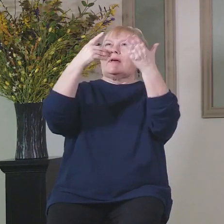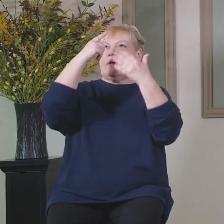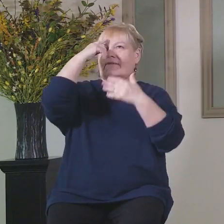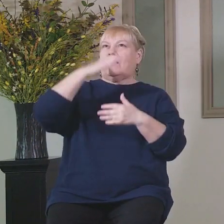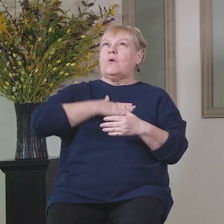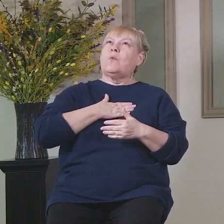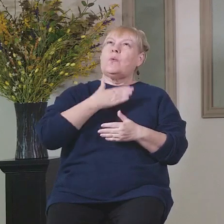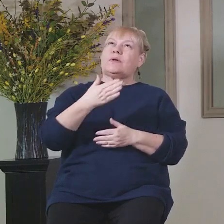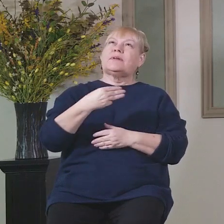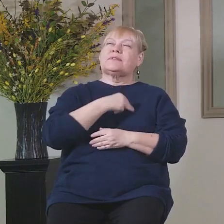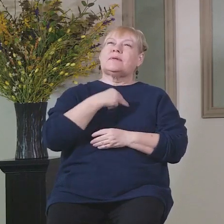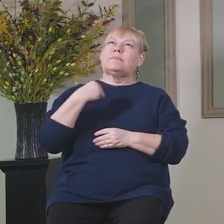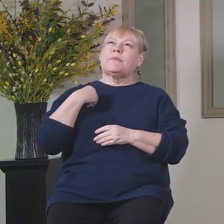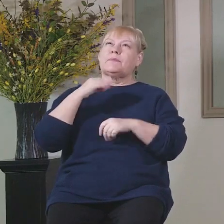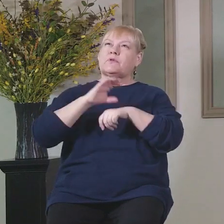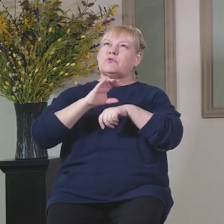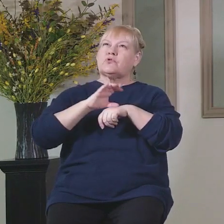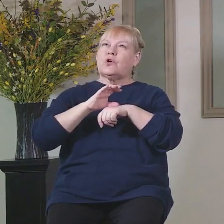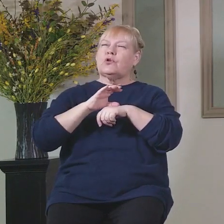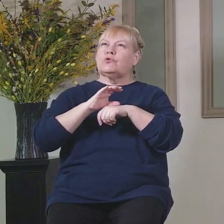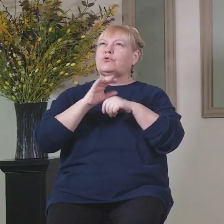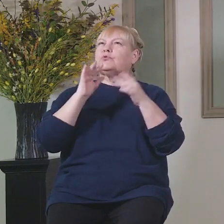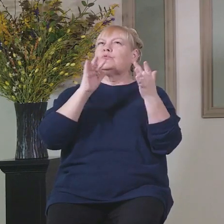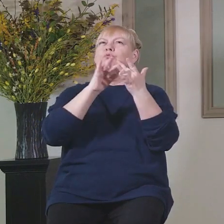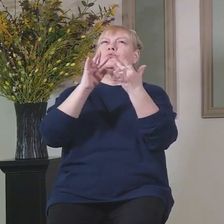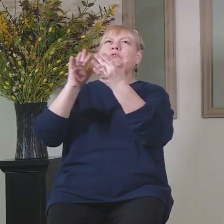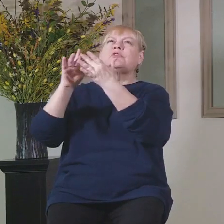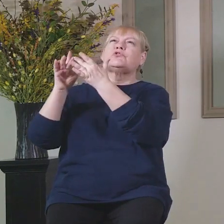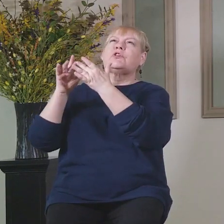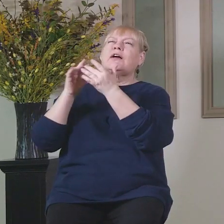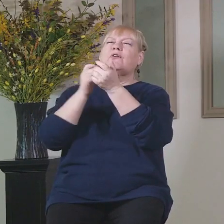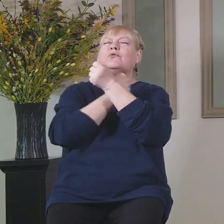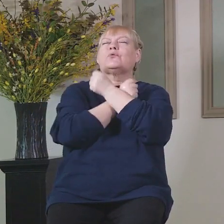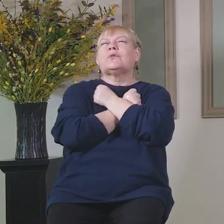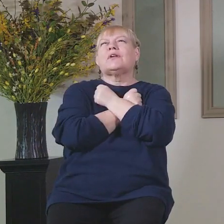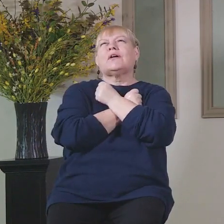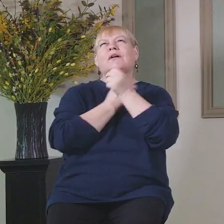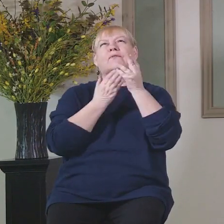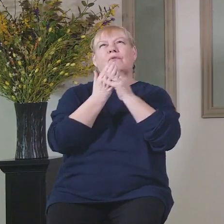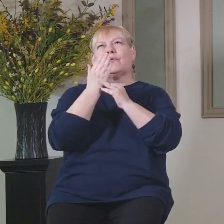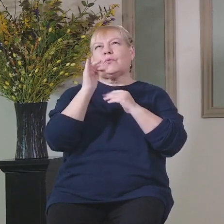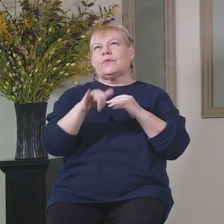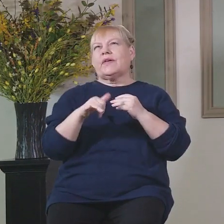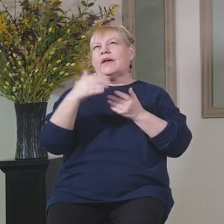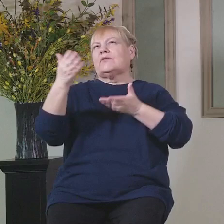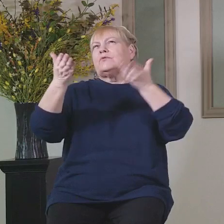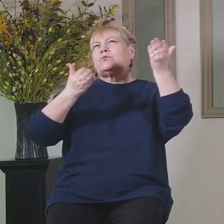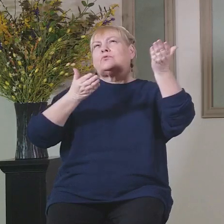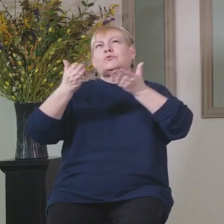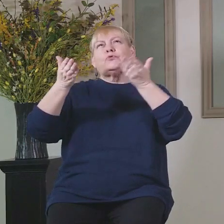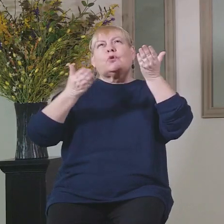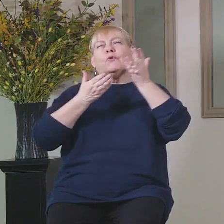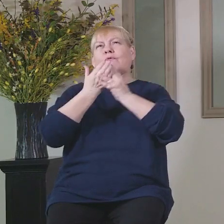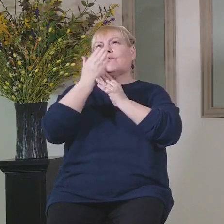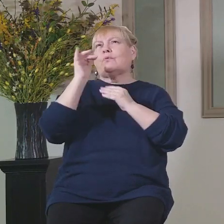church to step up and to reach out and to love, Father, through this and to serve through